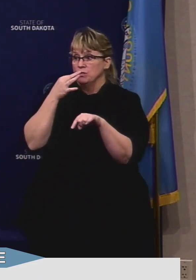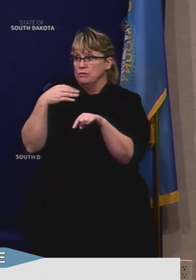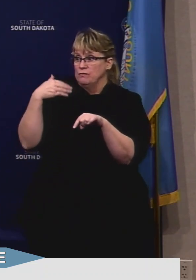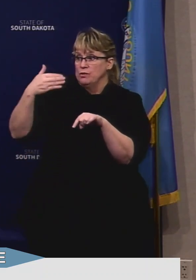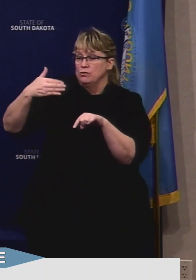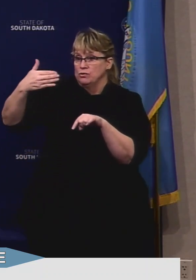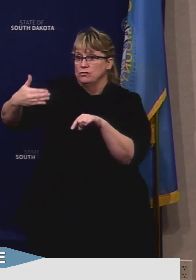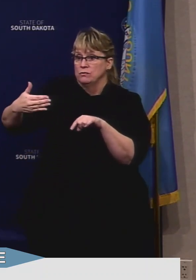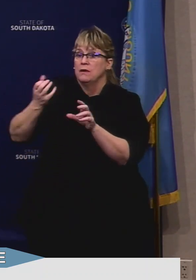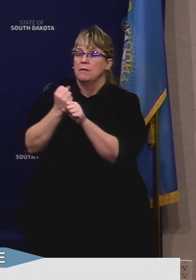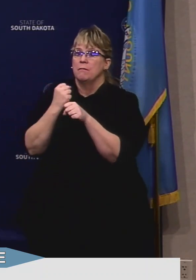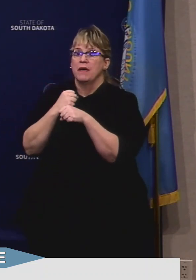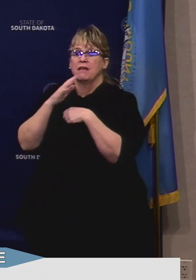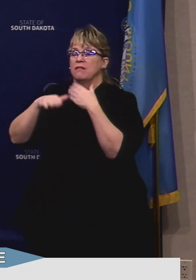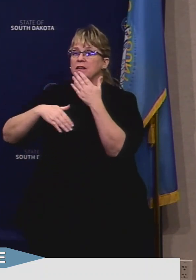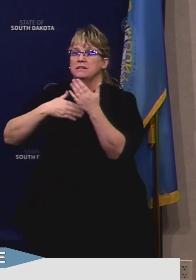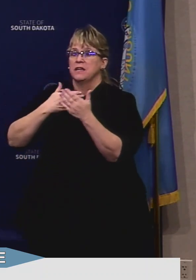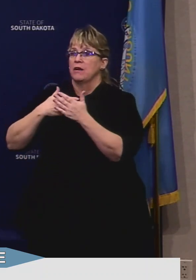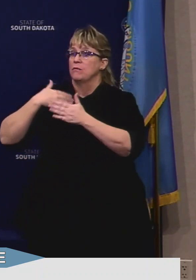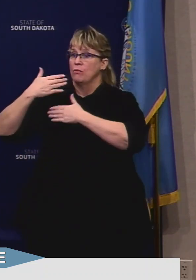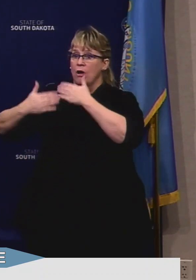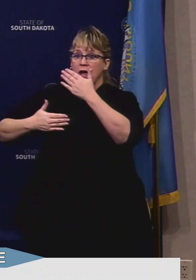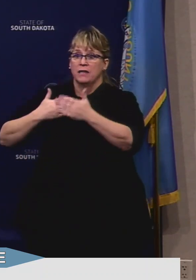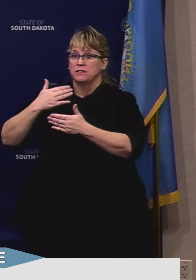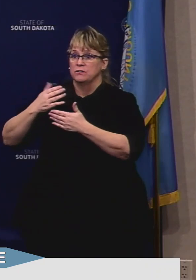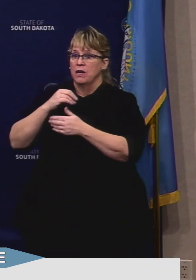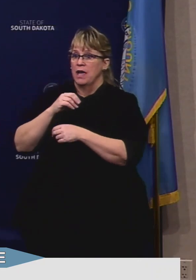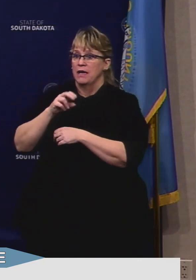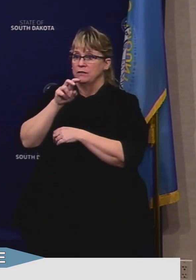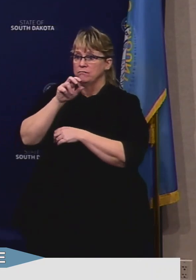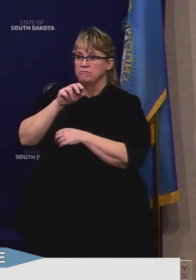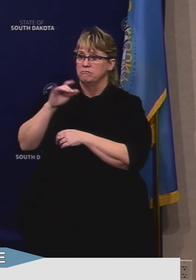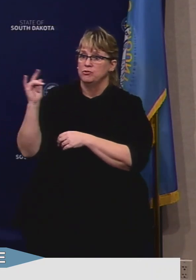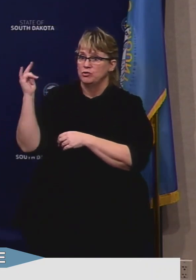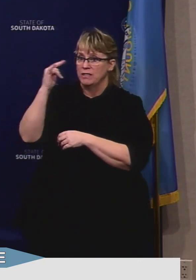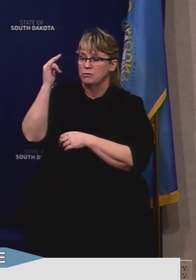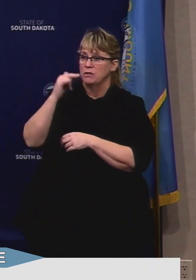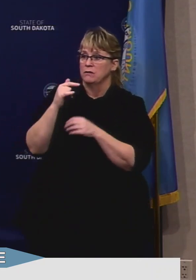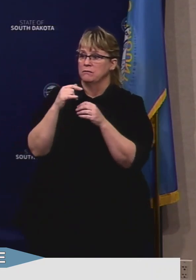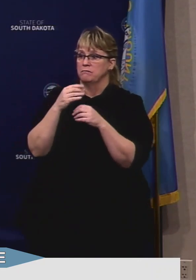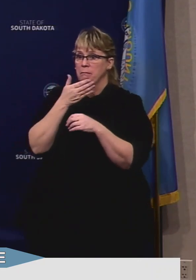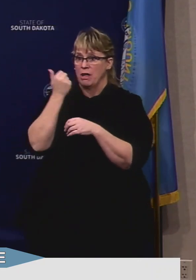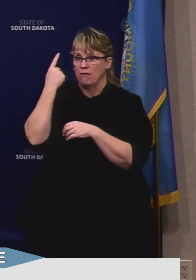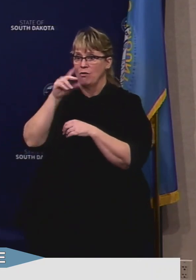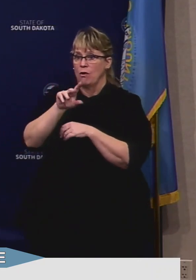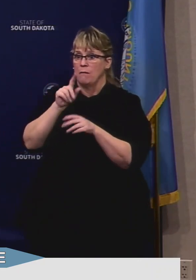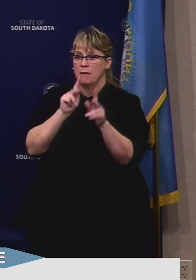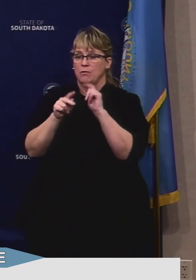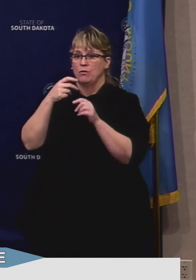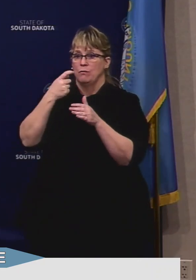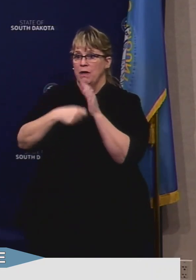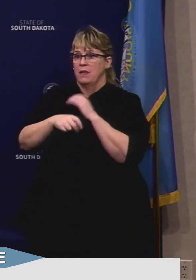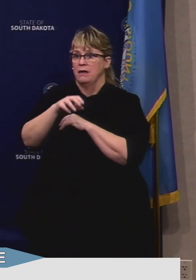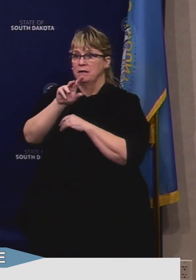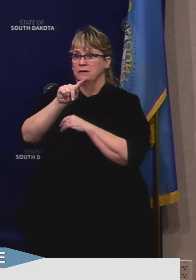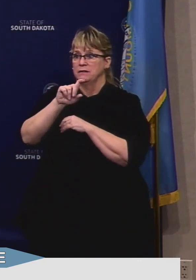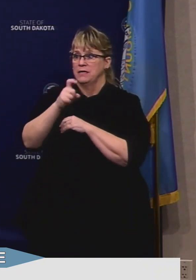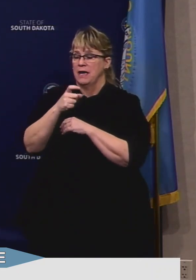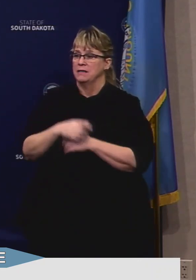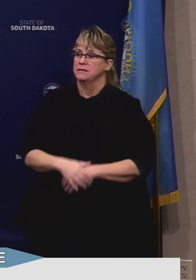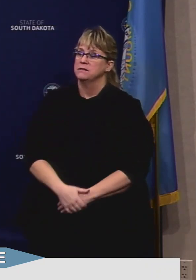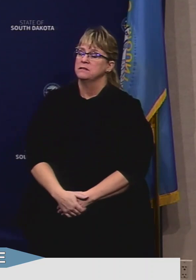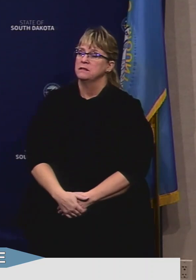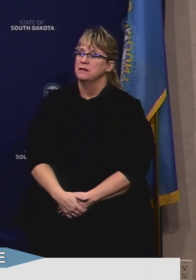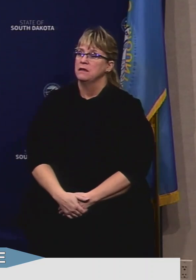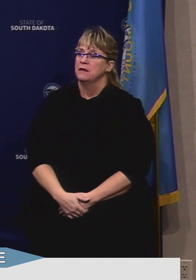future, and make the entire process and transportation much more efficient and accountable to taxpayers. Governor Austin Goss,